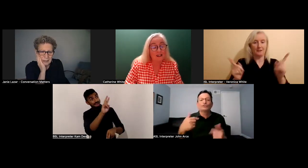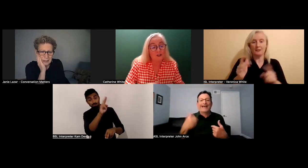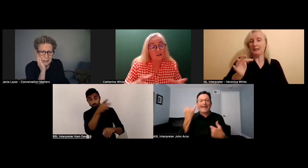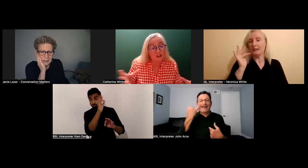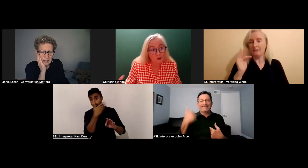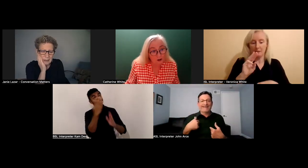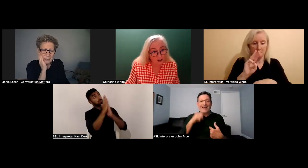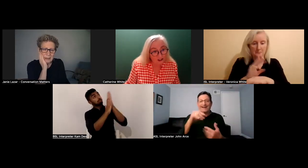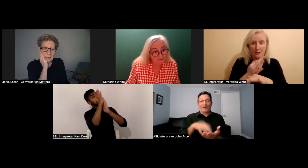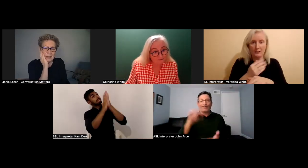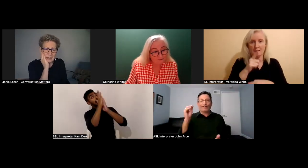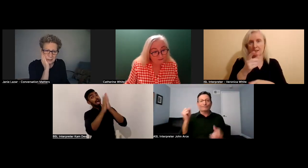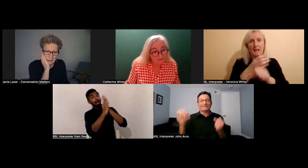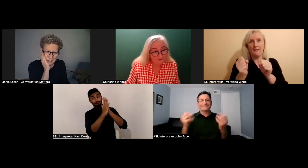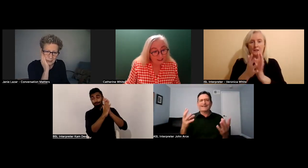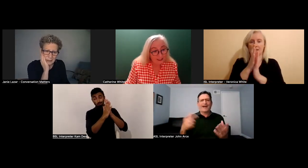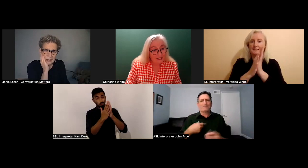have lost out on so much.